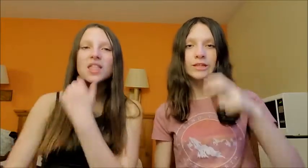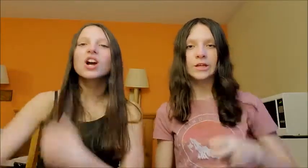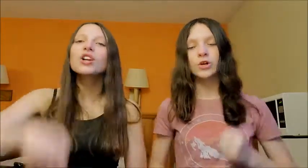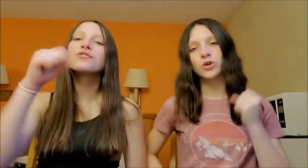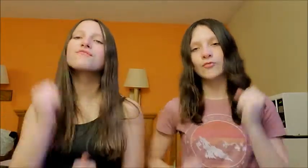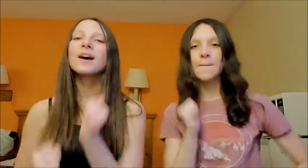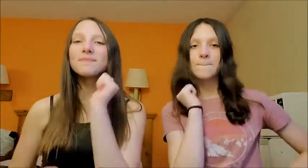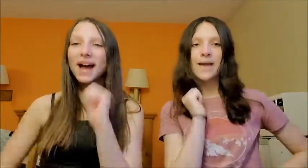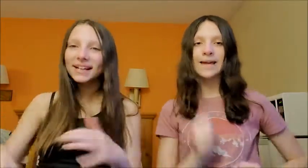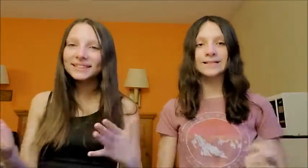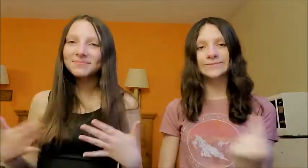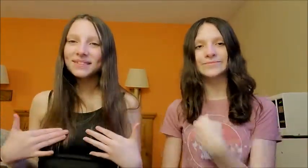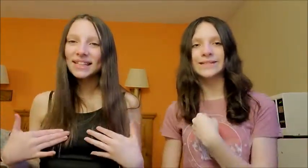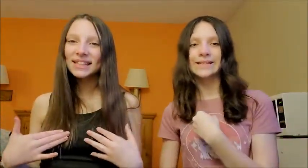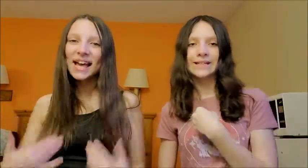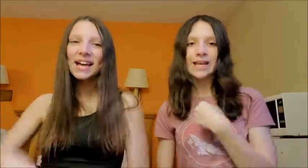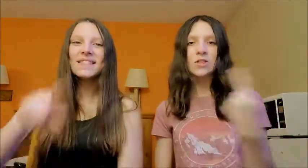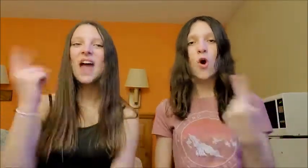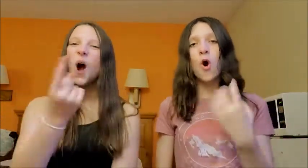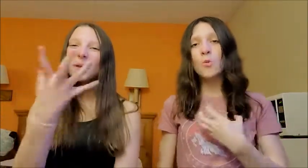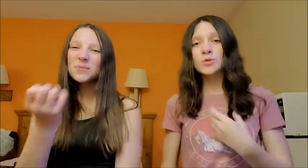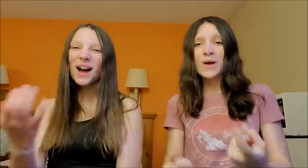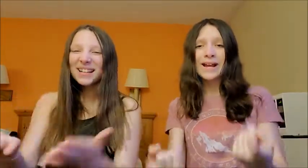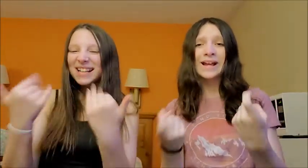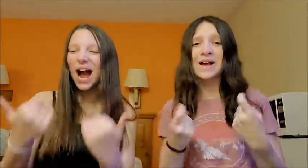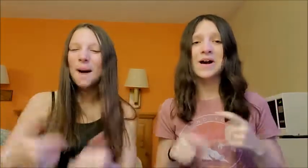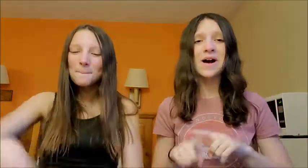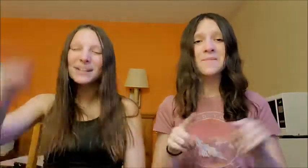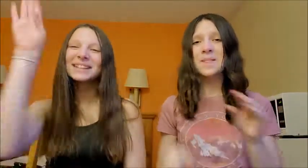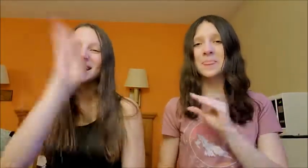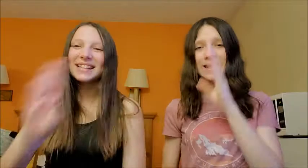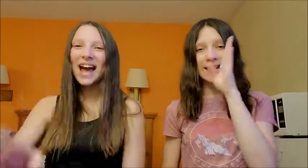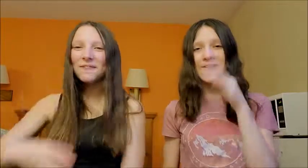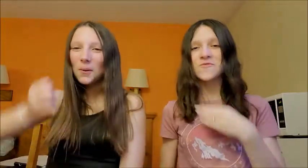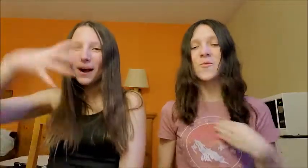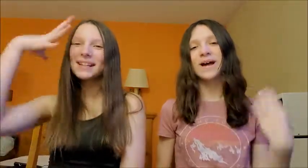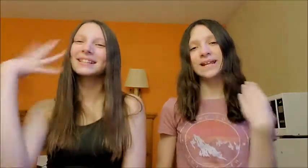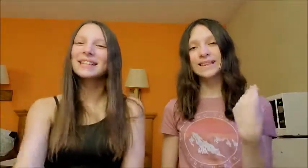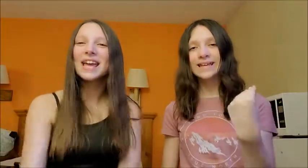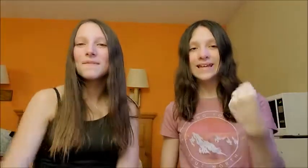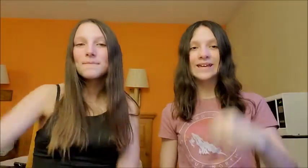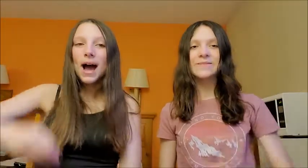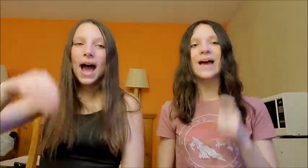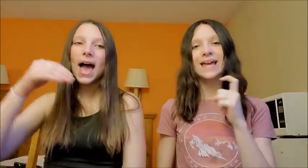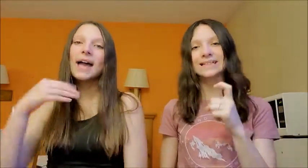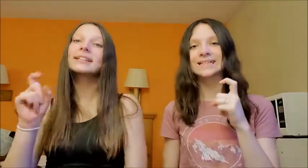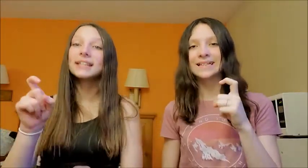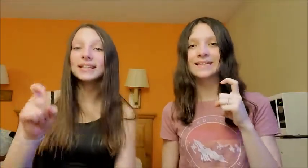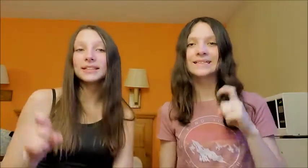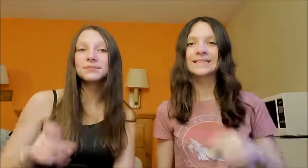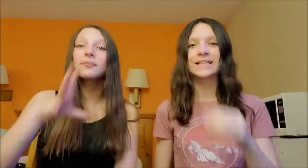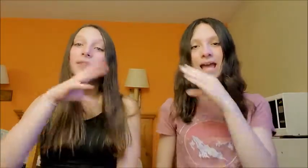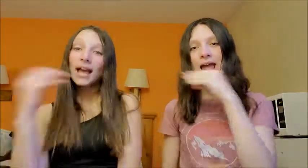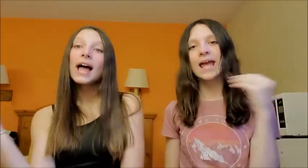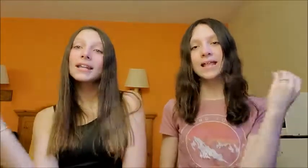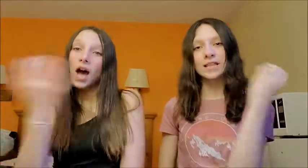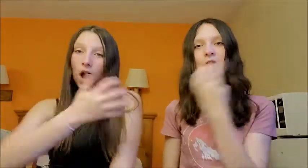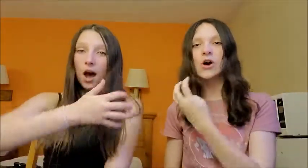three, they're gonna run back to me They always wanna come but they never wanna leave my exes And the